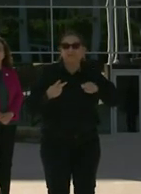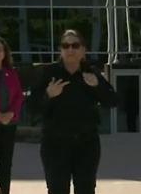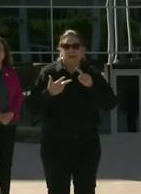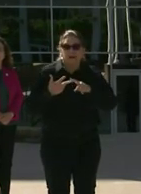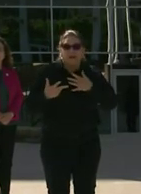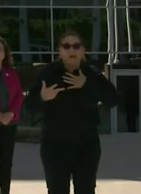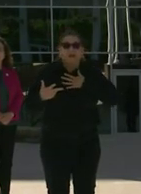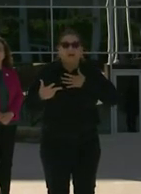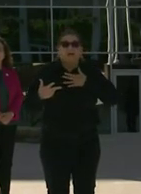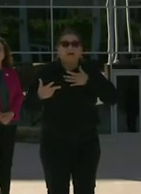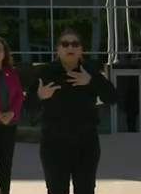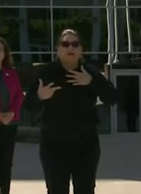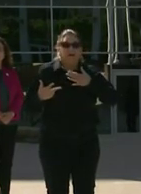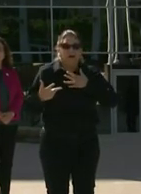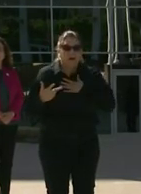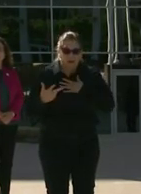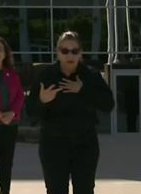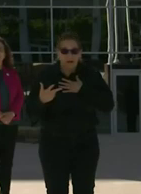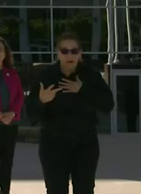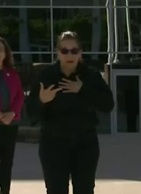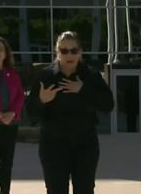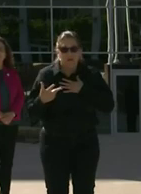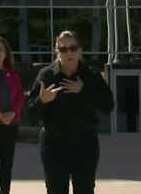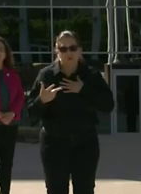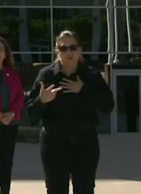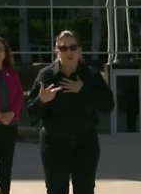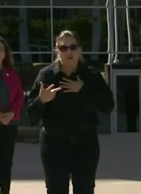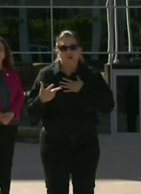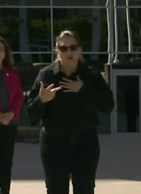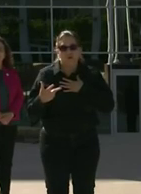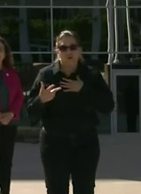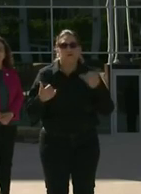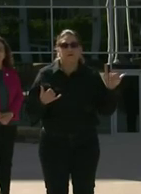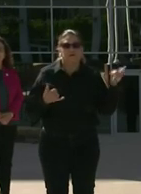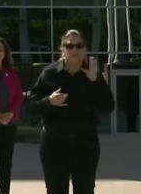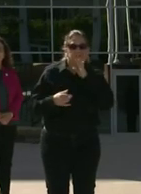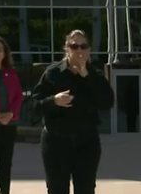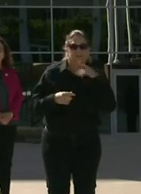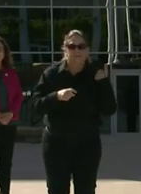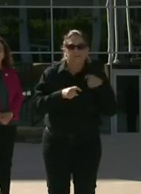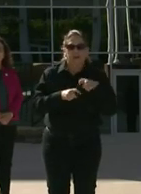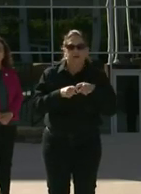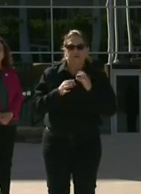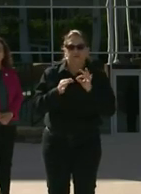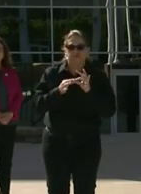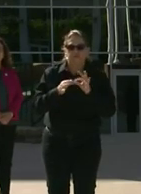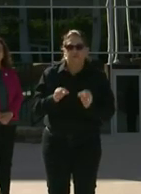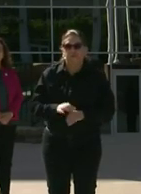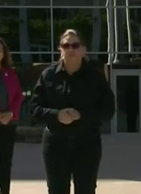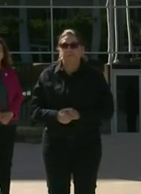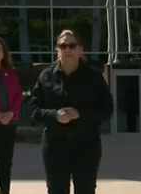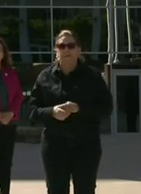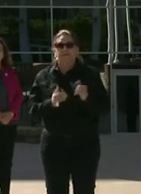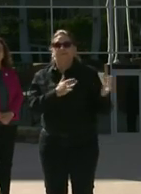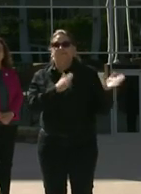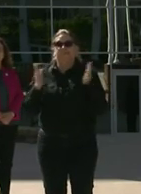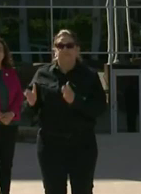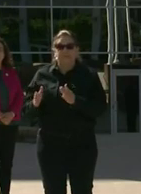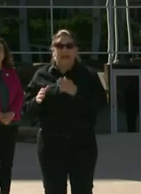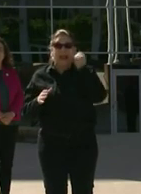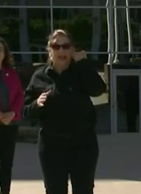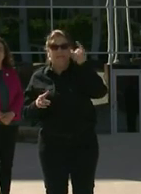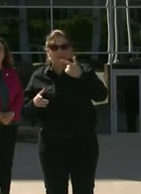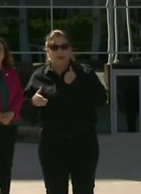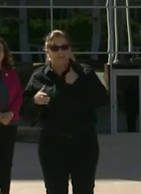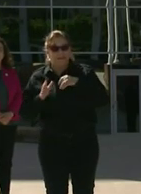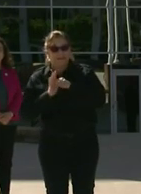estos siguientes síntomas de fiebre y tos y dificultad, if you have the symptom, please call your doctors regardless of your immigration